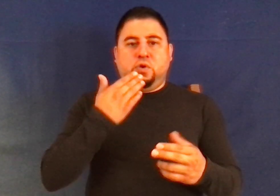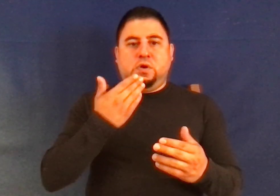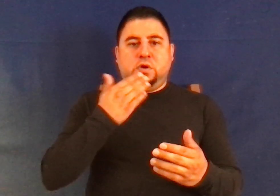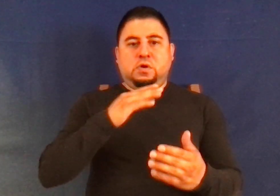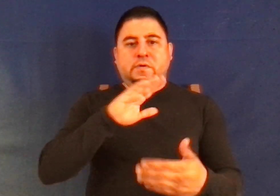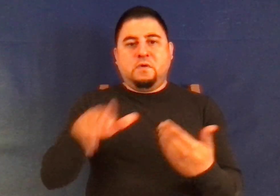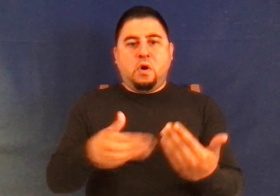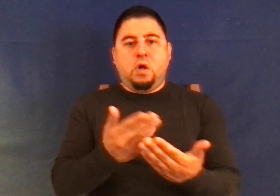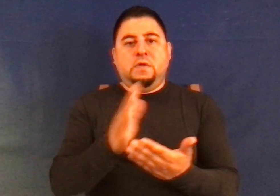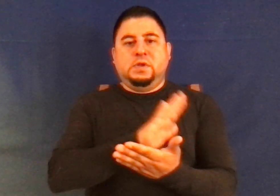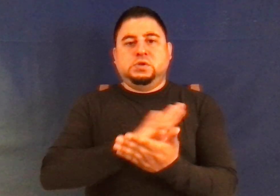his holy church.